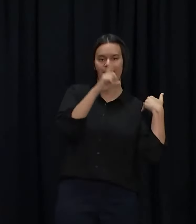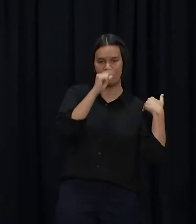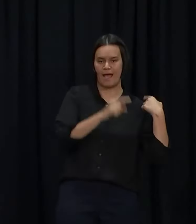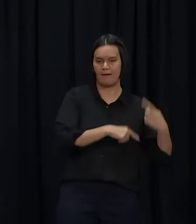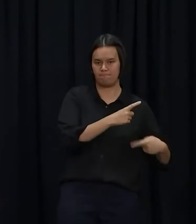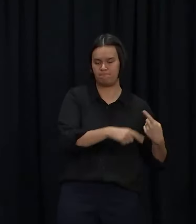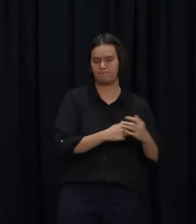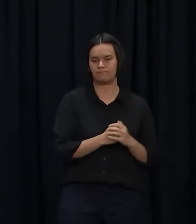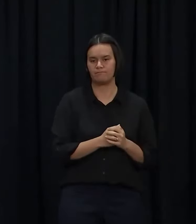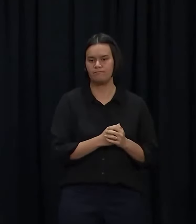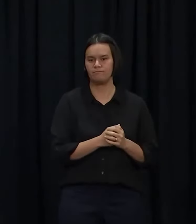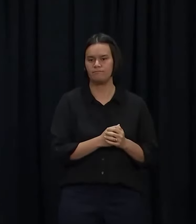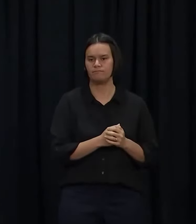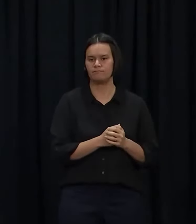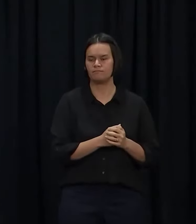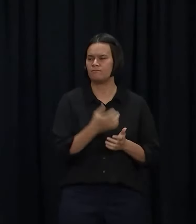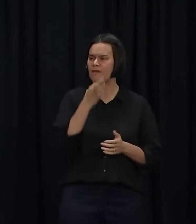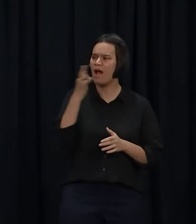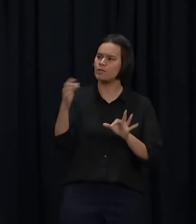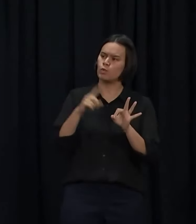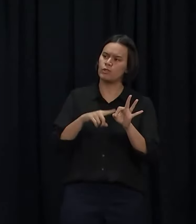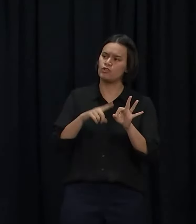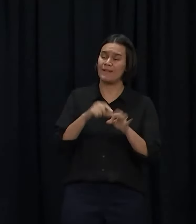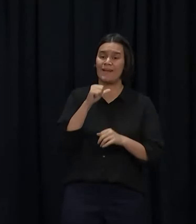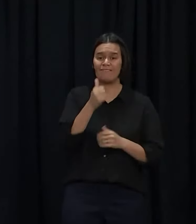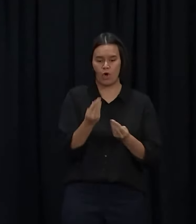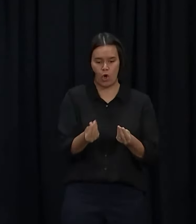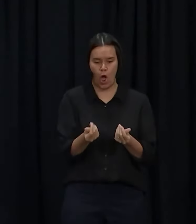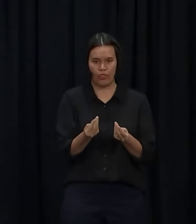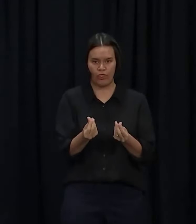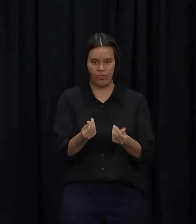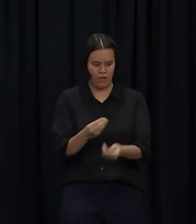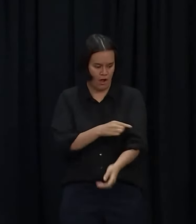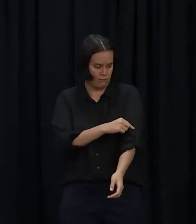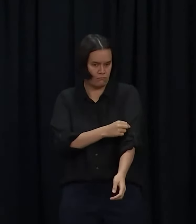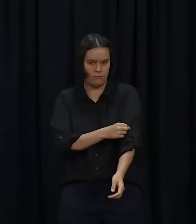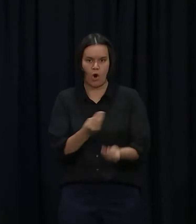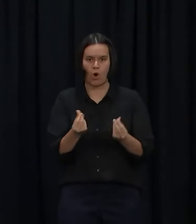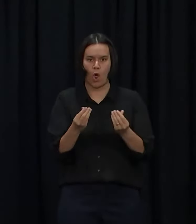tightly woven cloth mask, that is superior